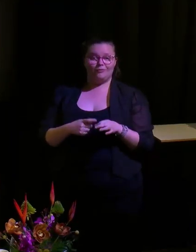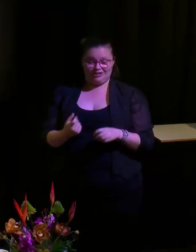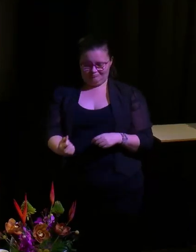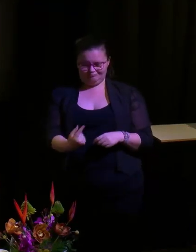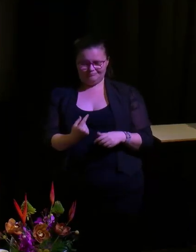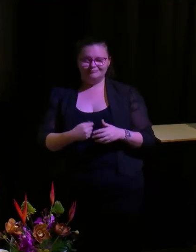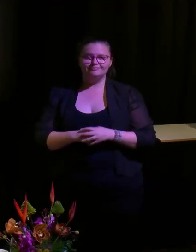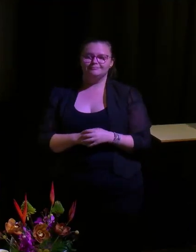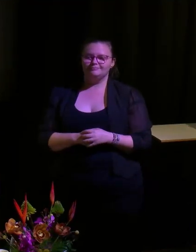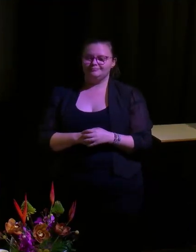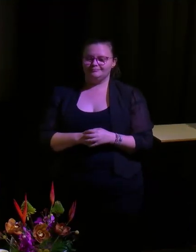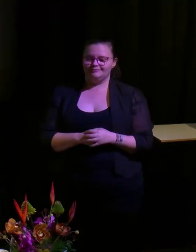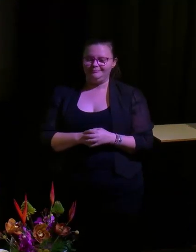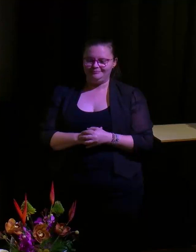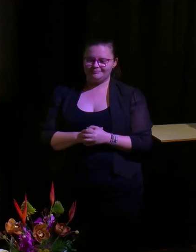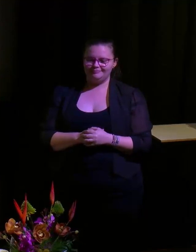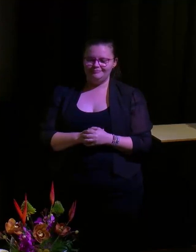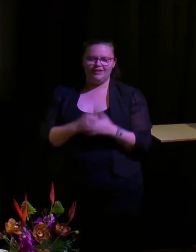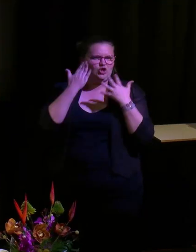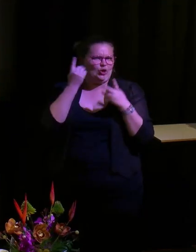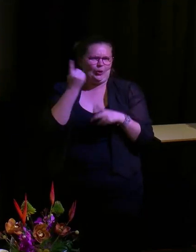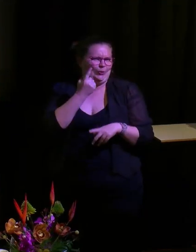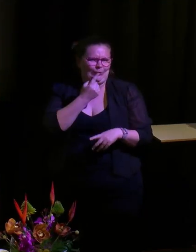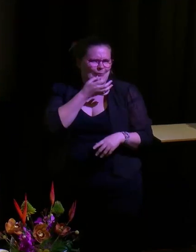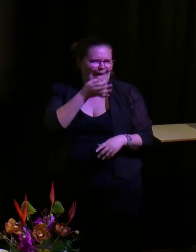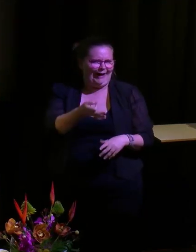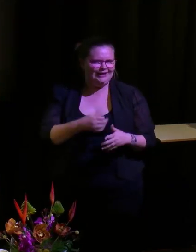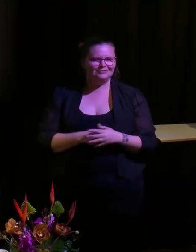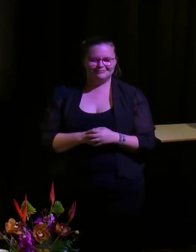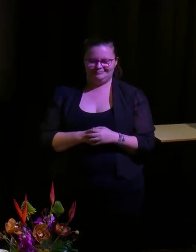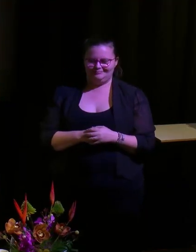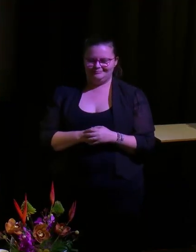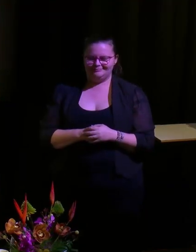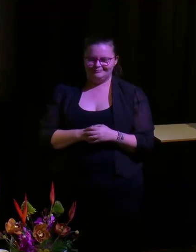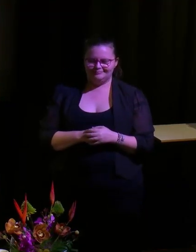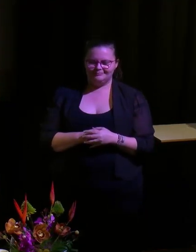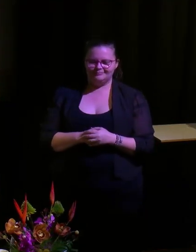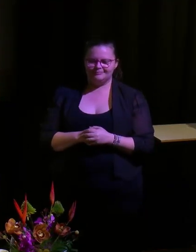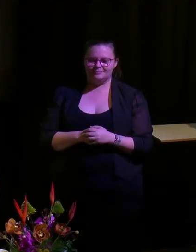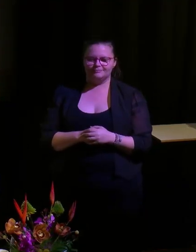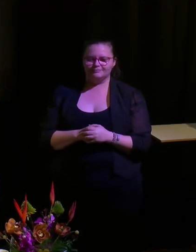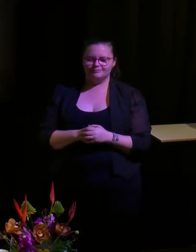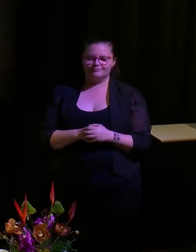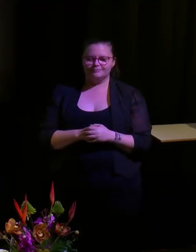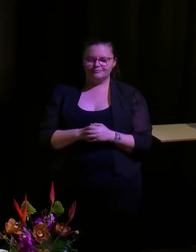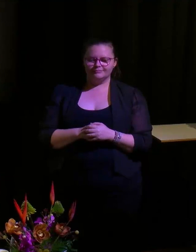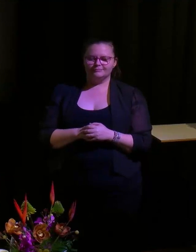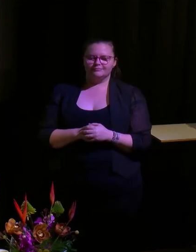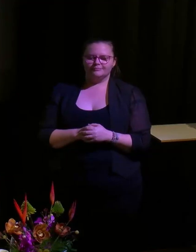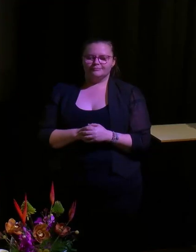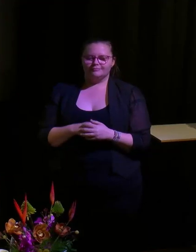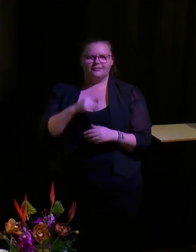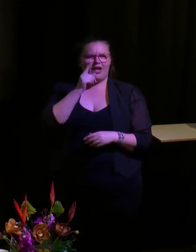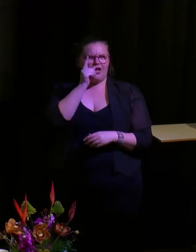through, an anonymous question. It's not, you know, nothing to necessarily be anonymous for, but the question is,